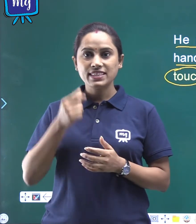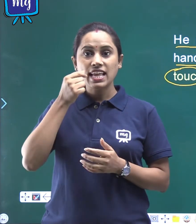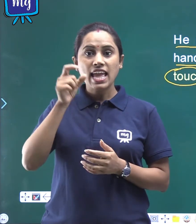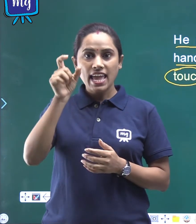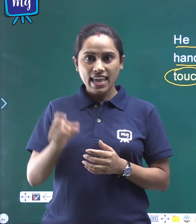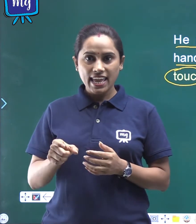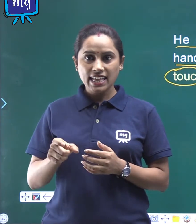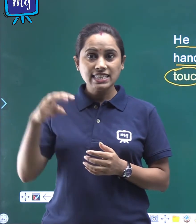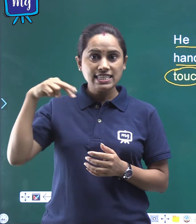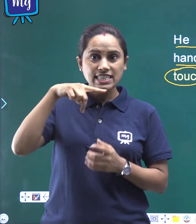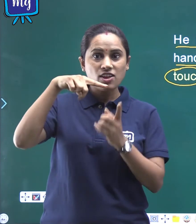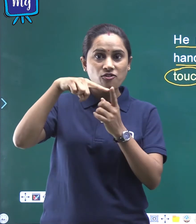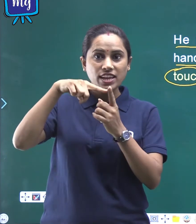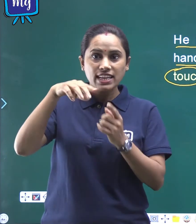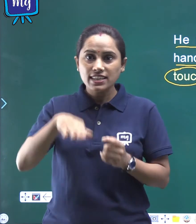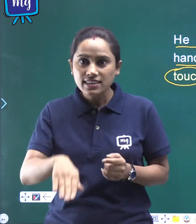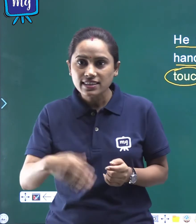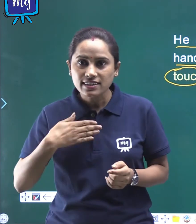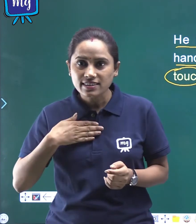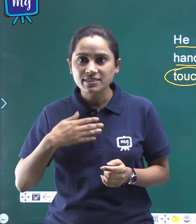his feet.